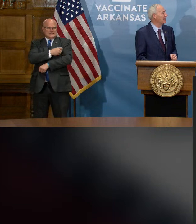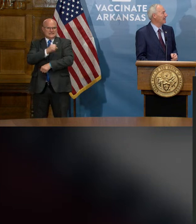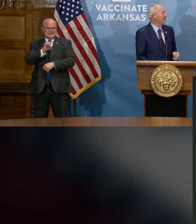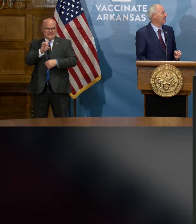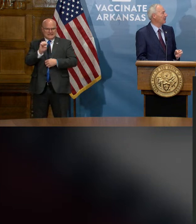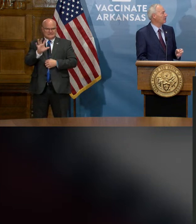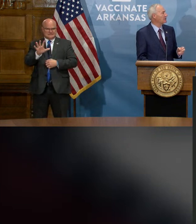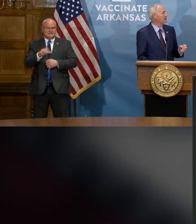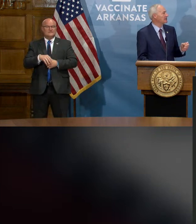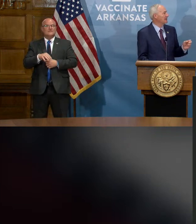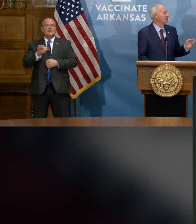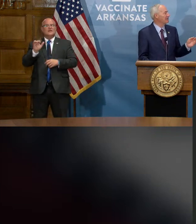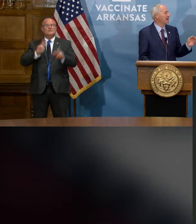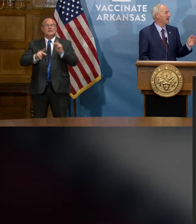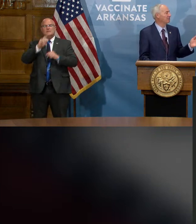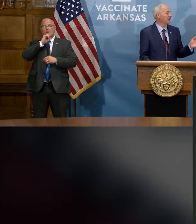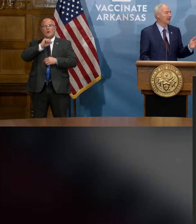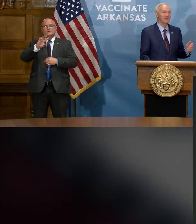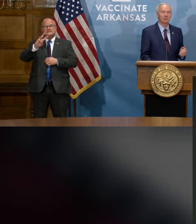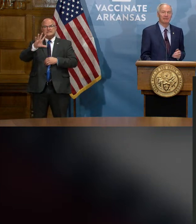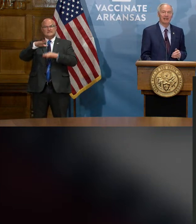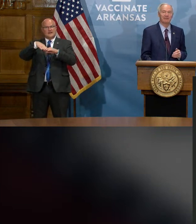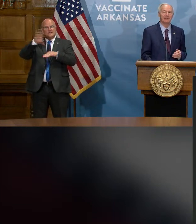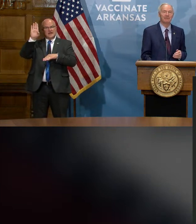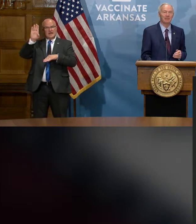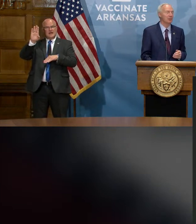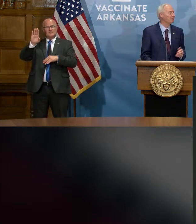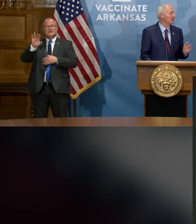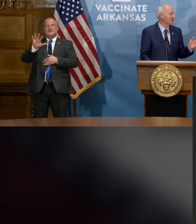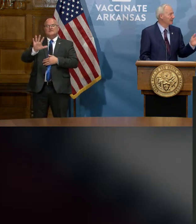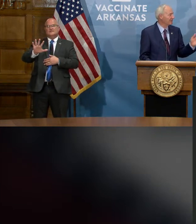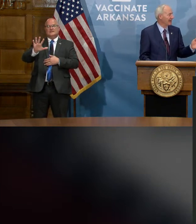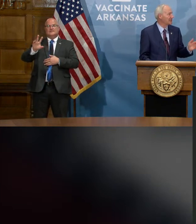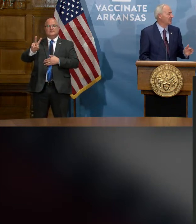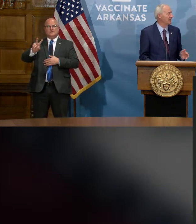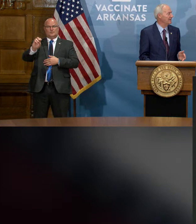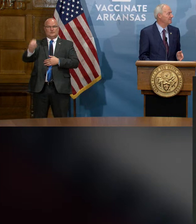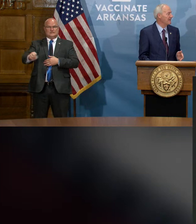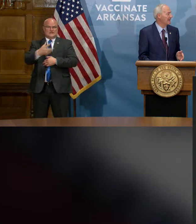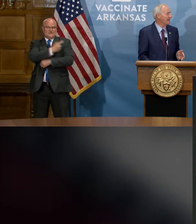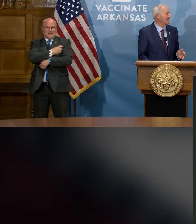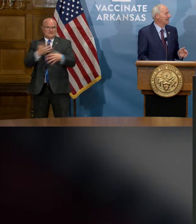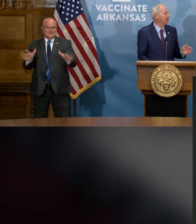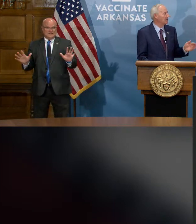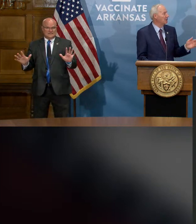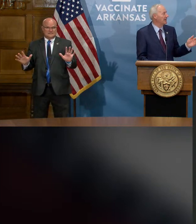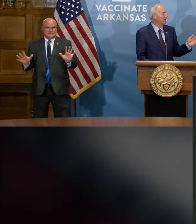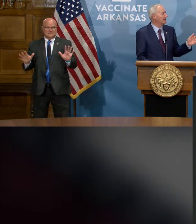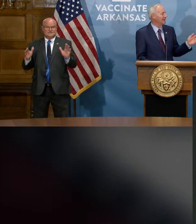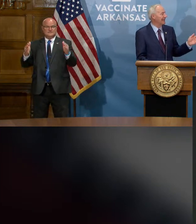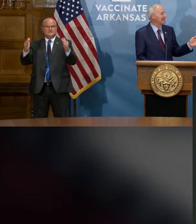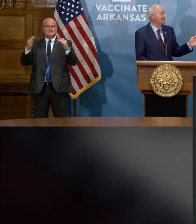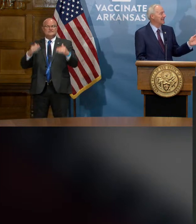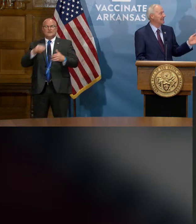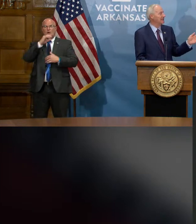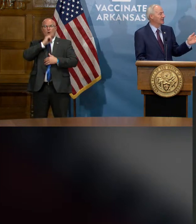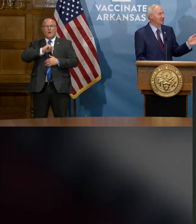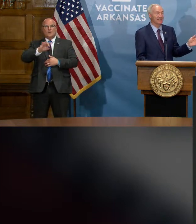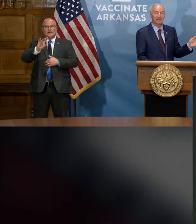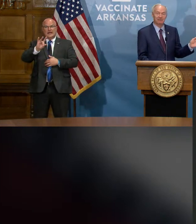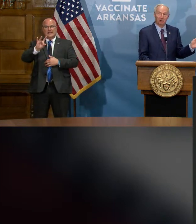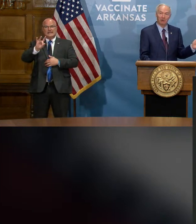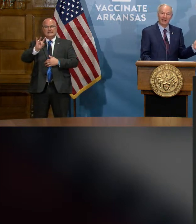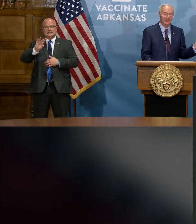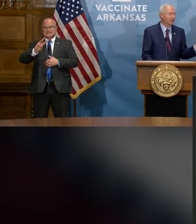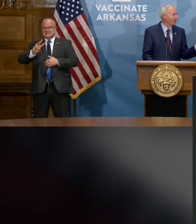side. Of those 65 plus, we've had 52% vaccinated. If you go down to the 18